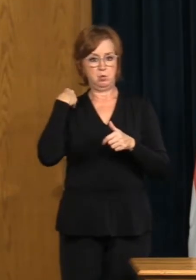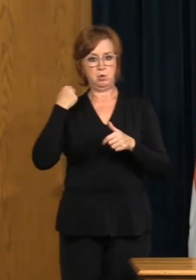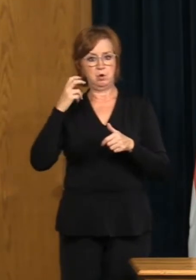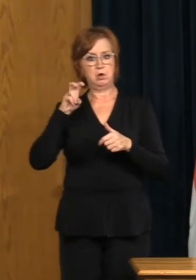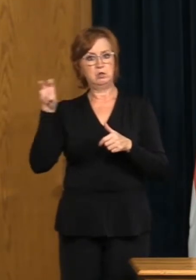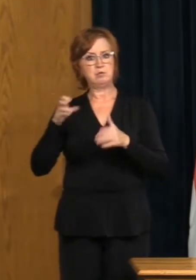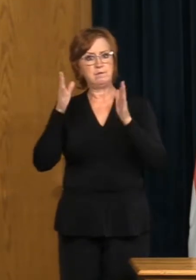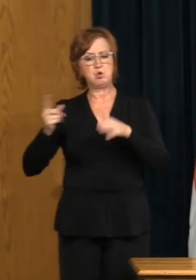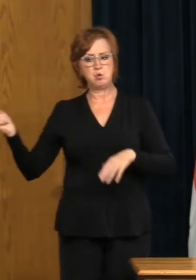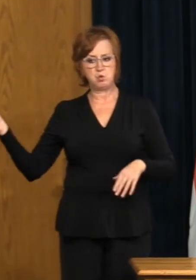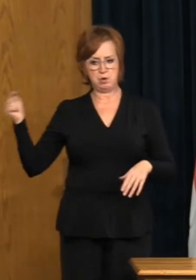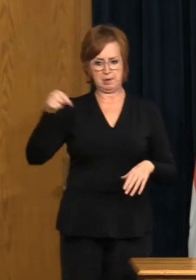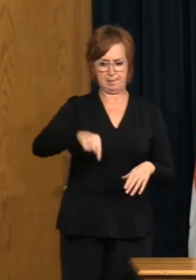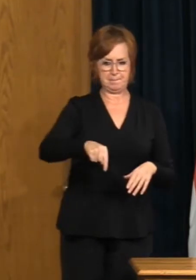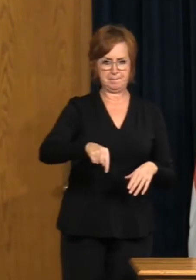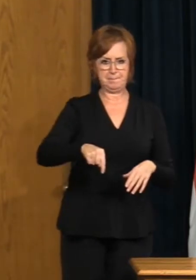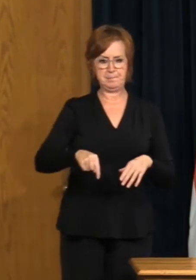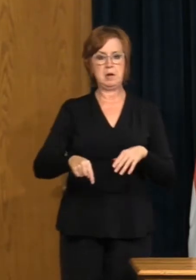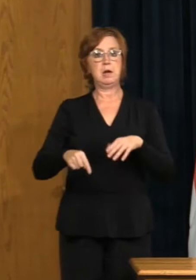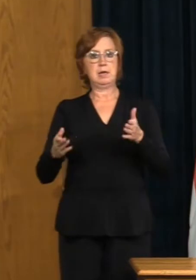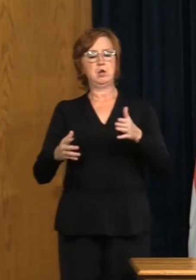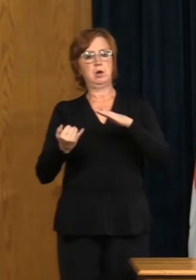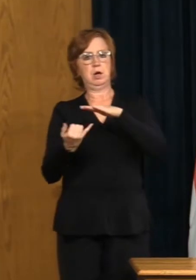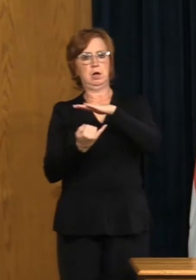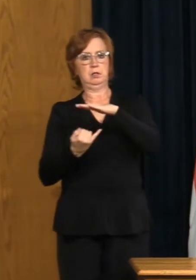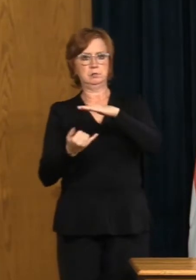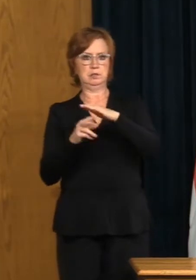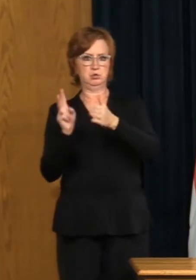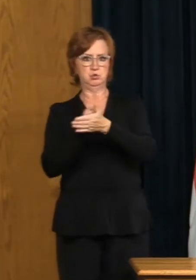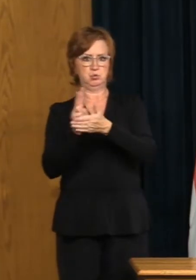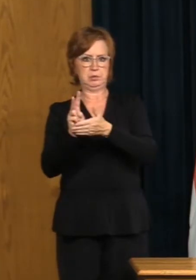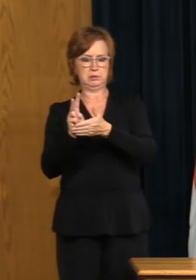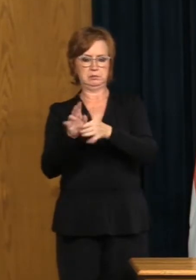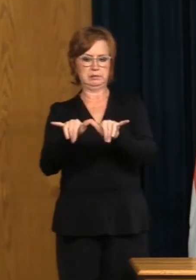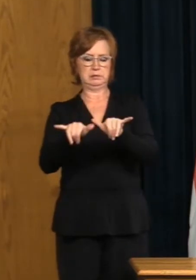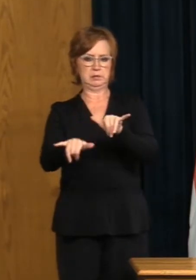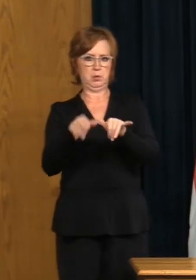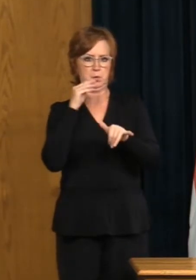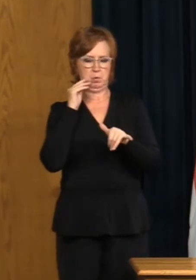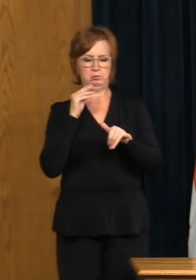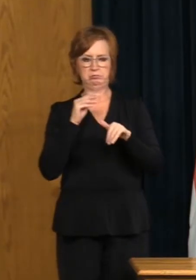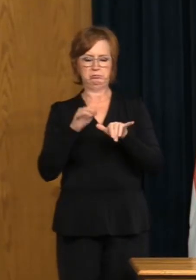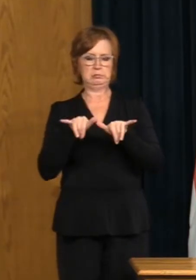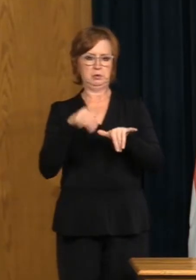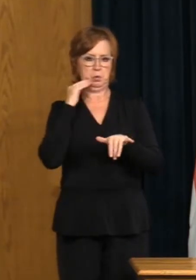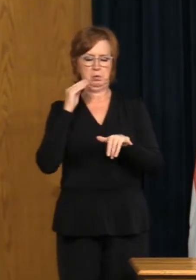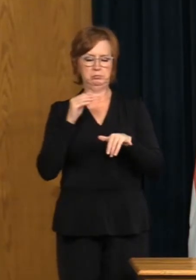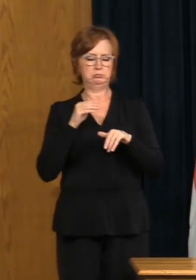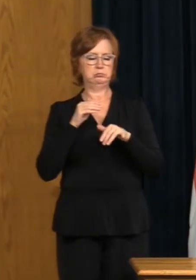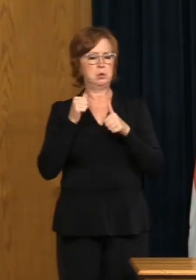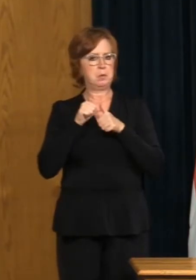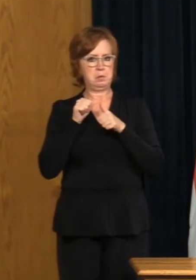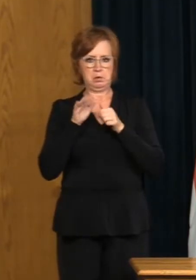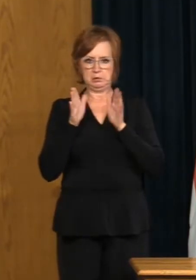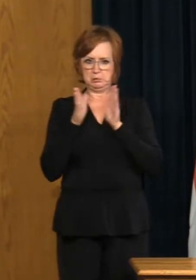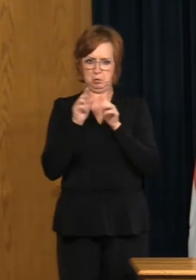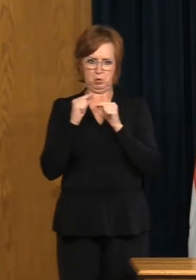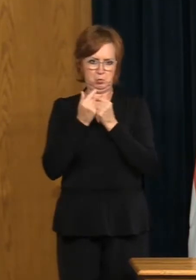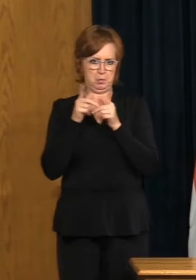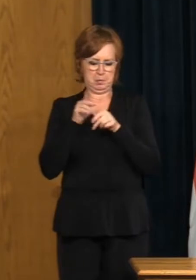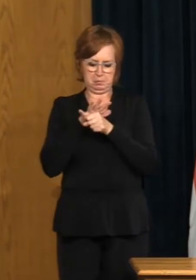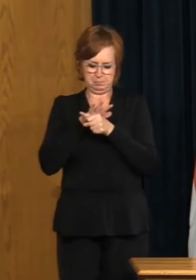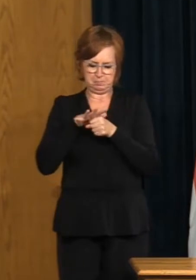secondary transmission to household contacts, but people would not be out and about. And then as we reopened, we did say that, if